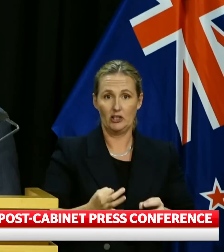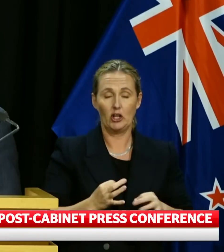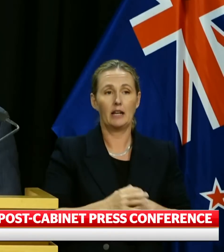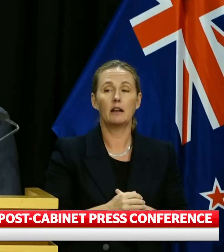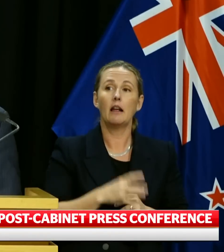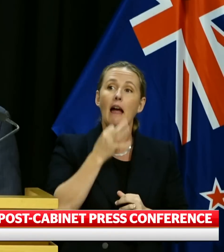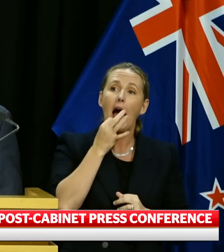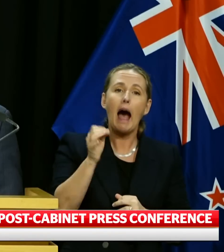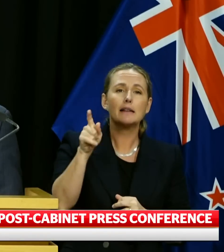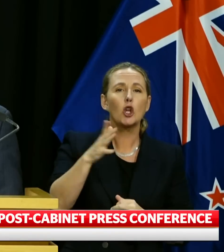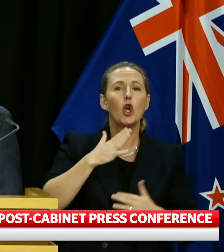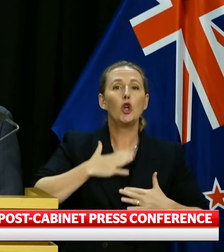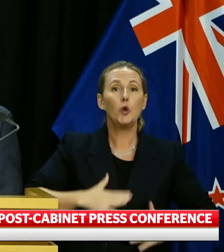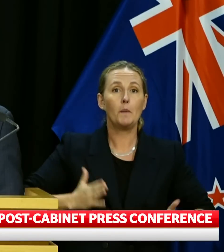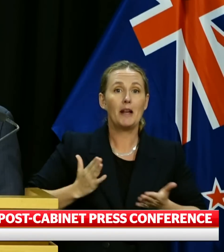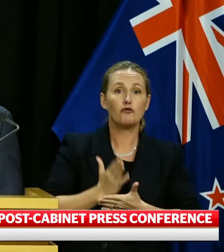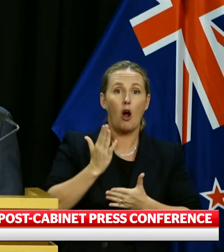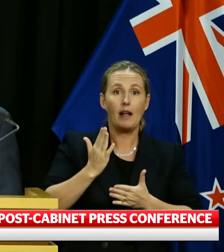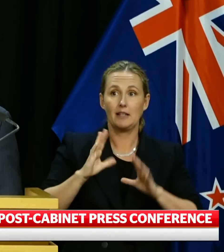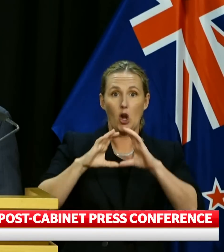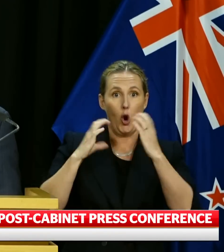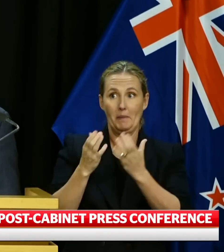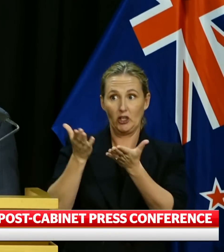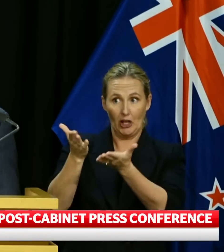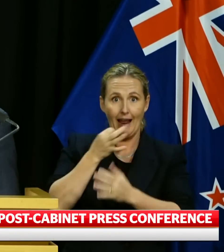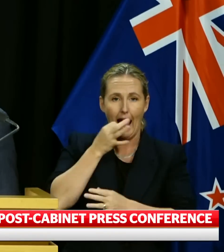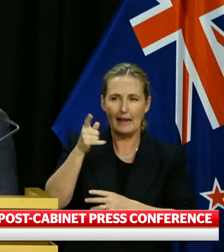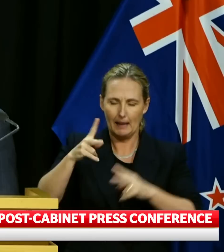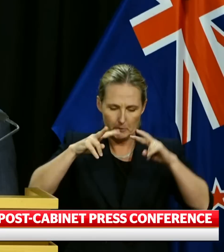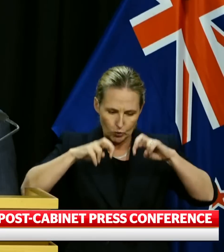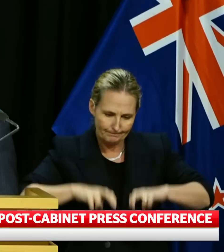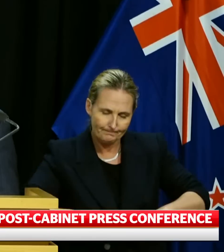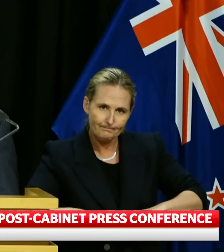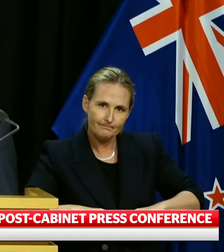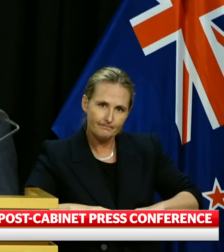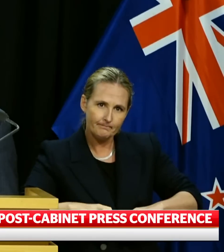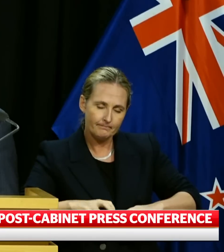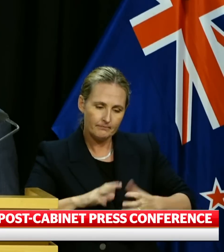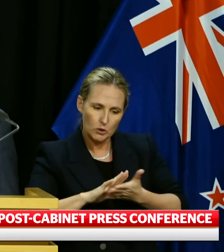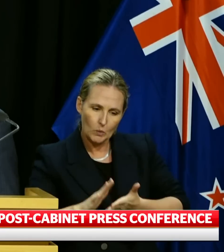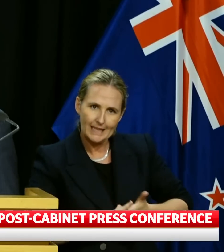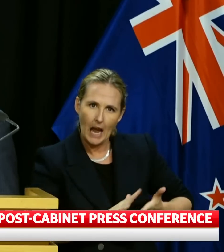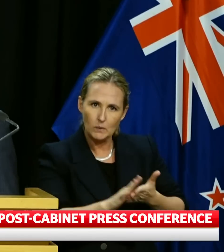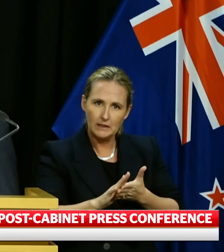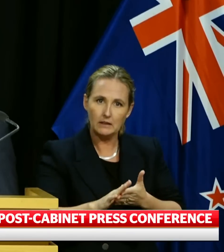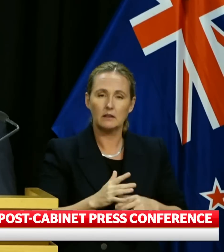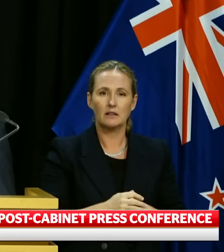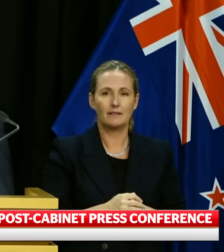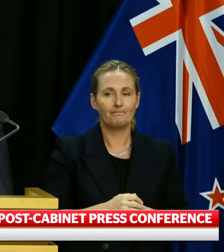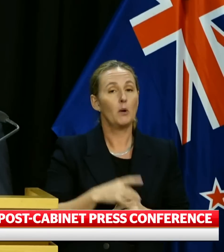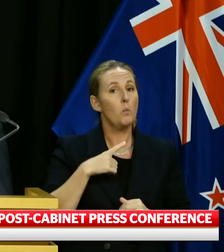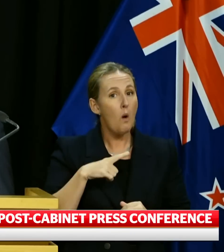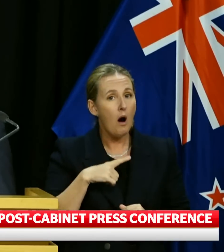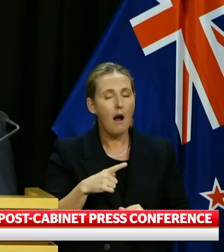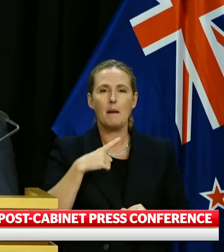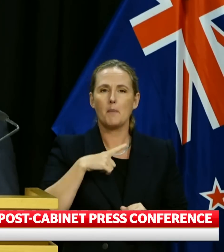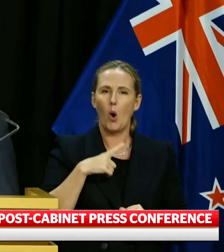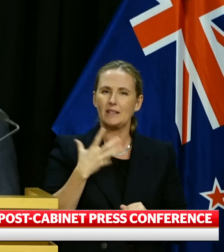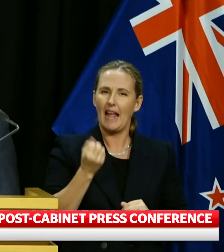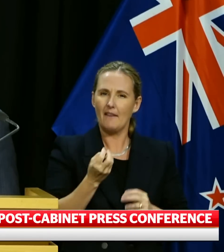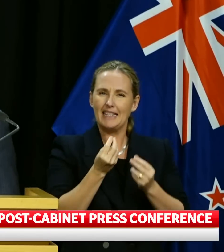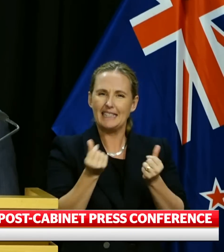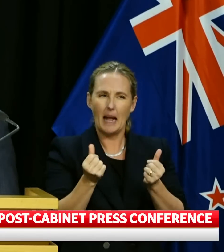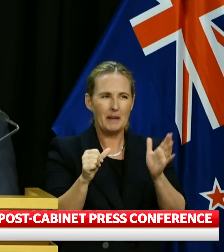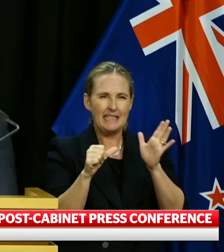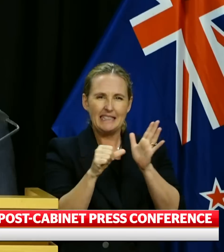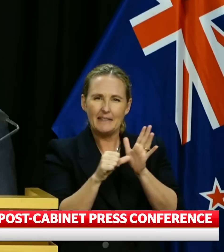to look at that, we did so because there are some difficult balance that needs to be